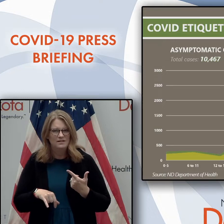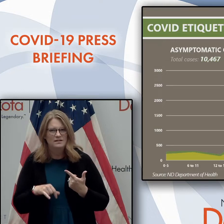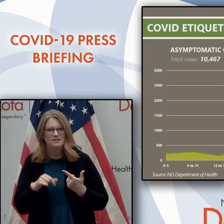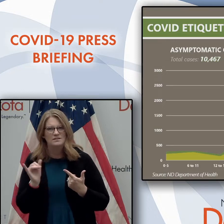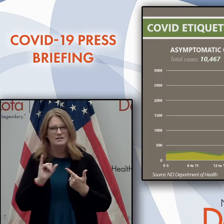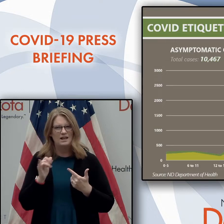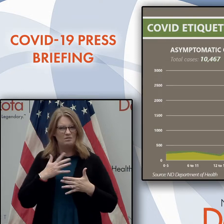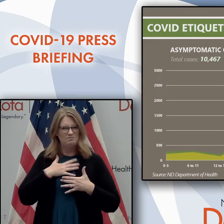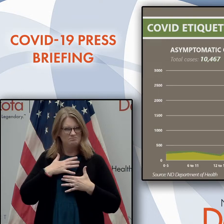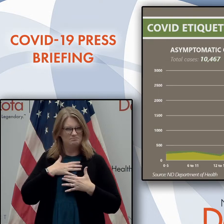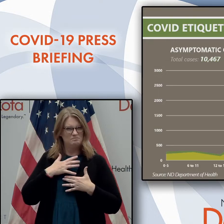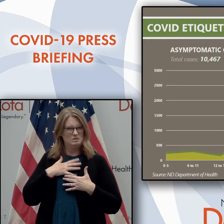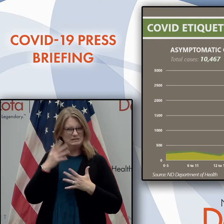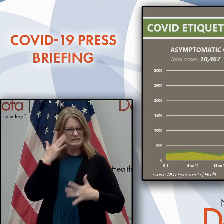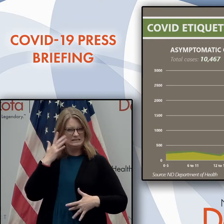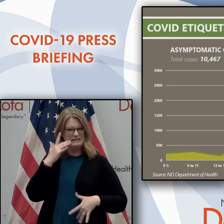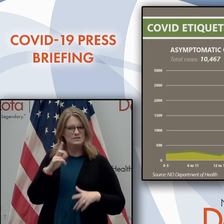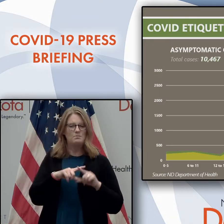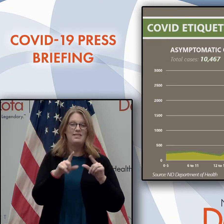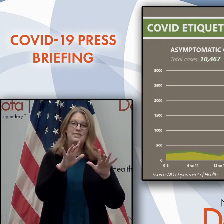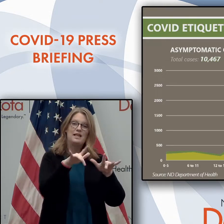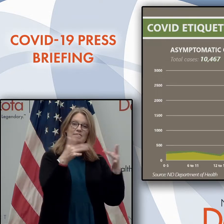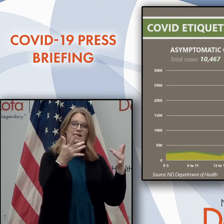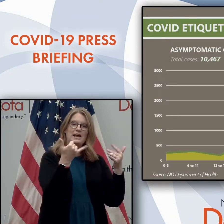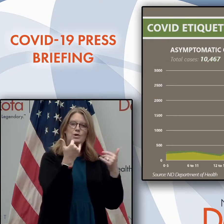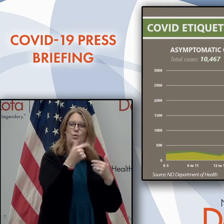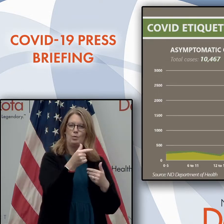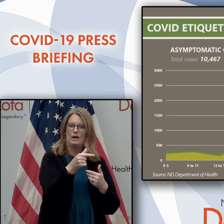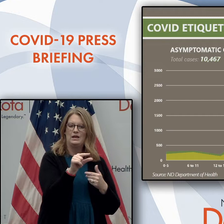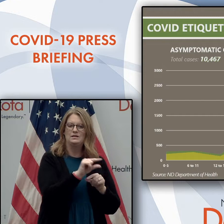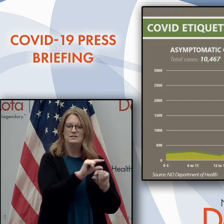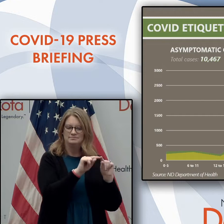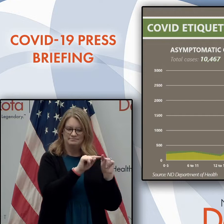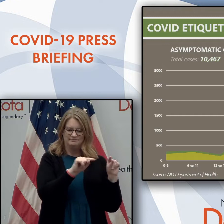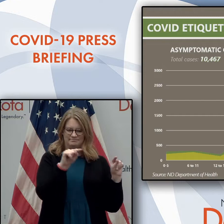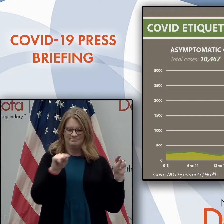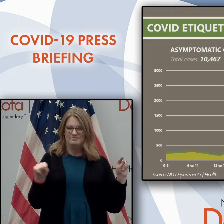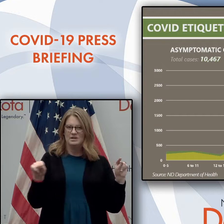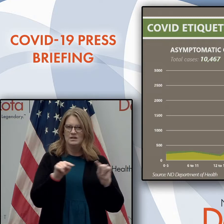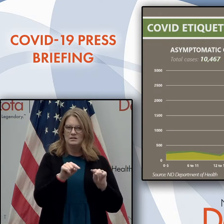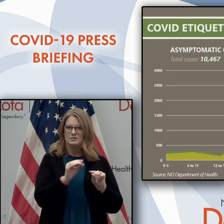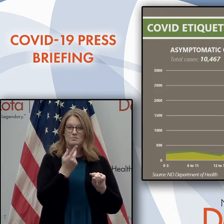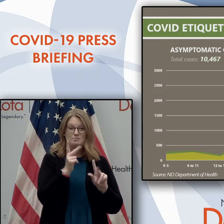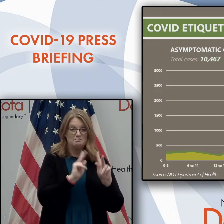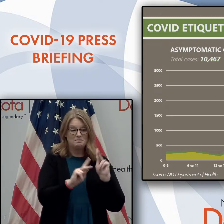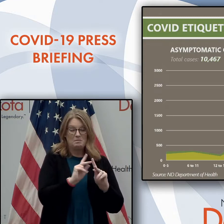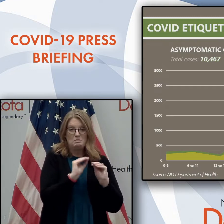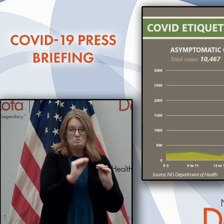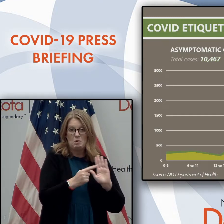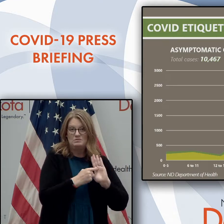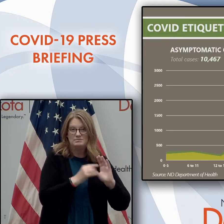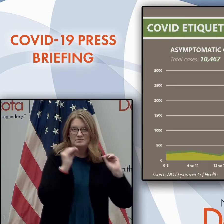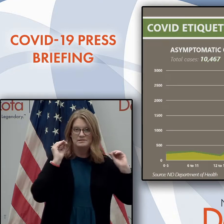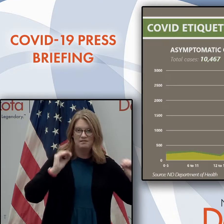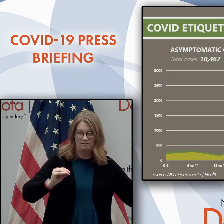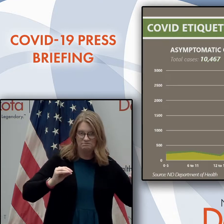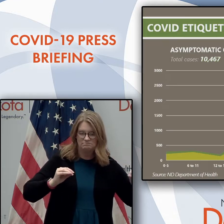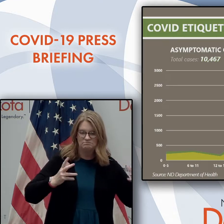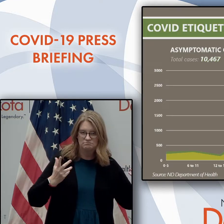respiratory disease. The lighter green underneath is the asymptomatic, or people without symptoms. And while we do have